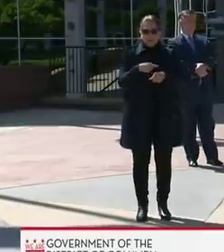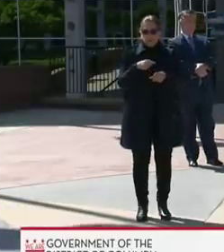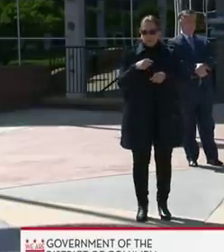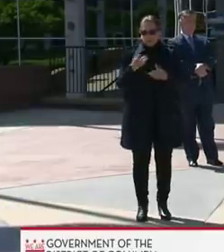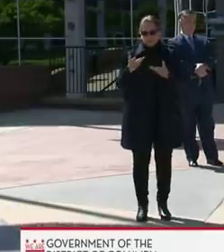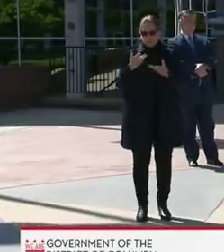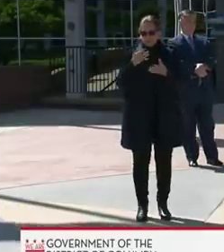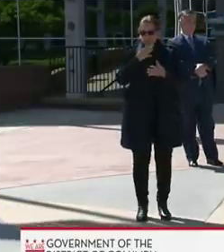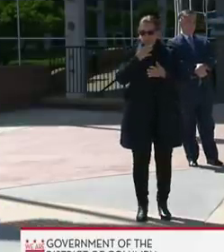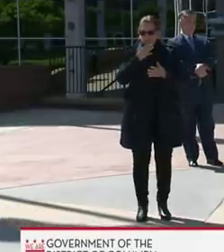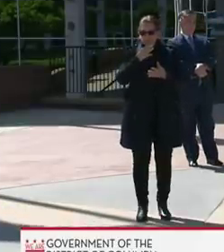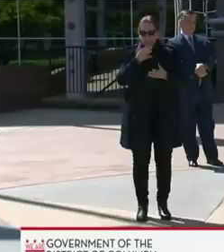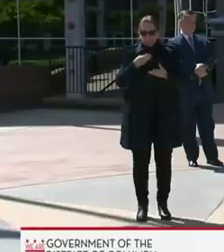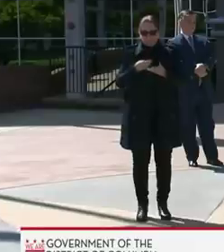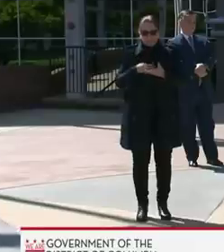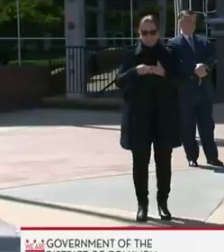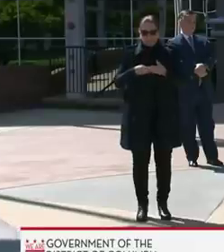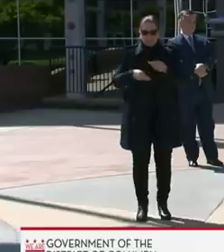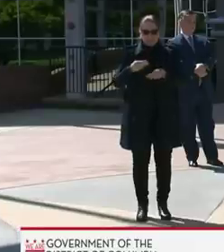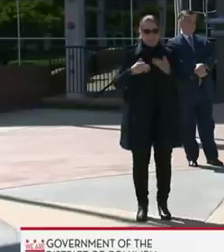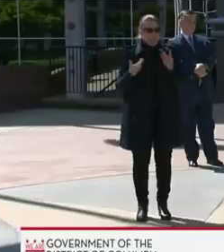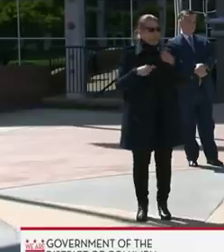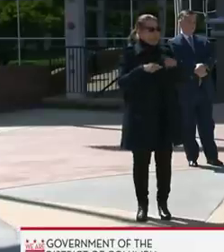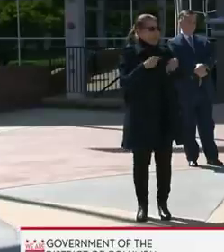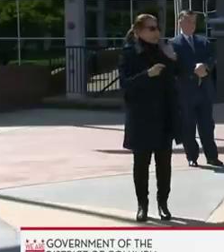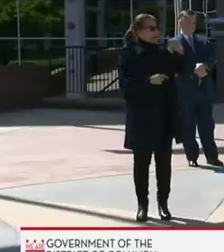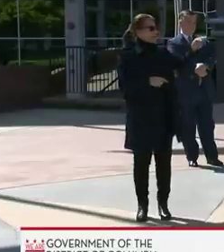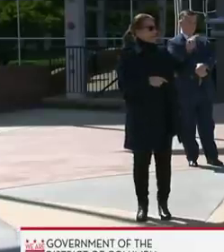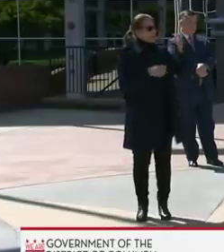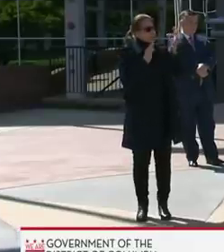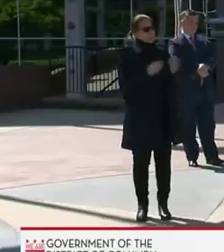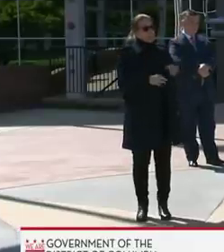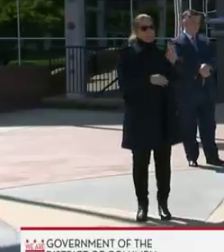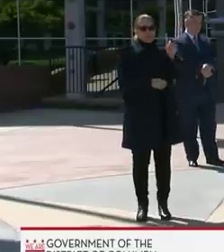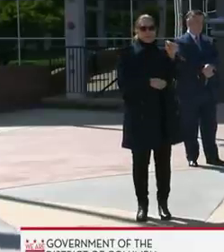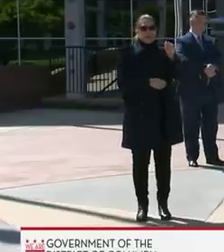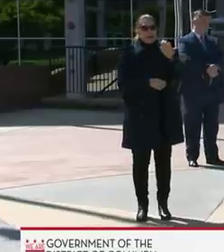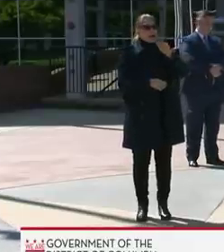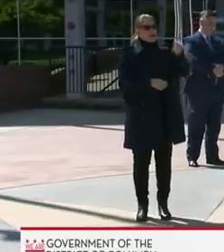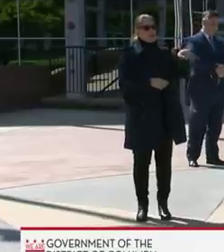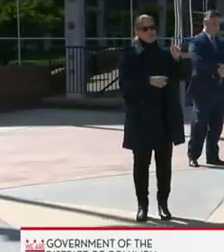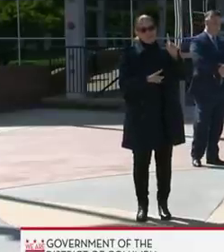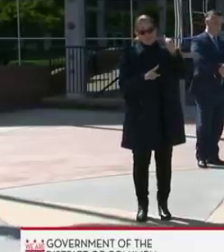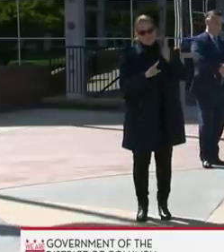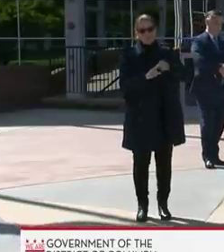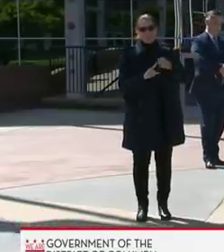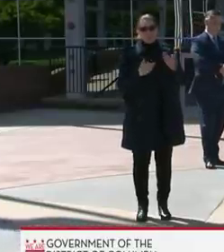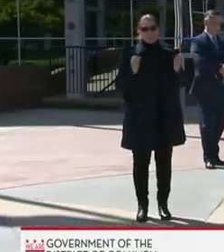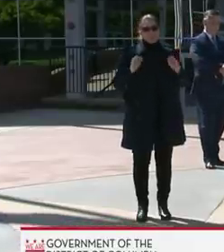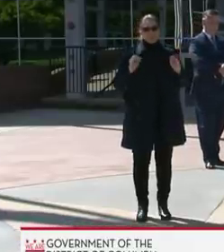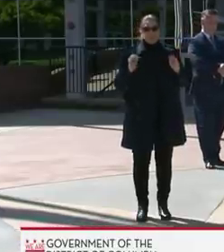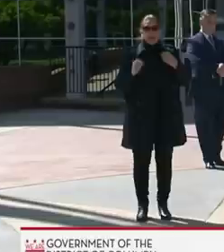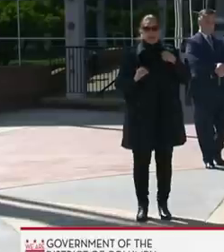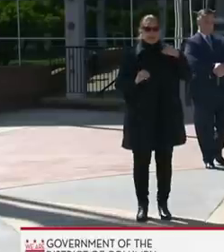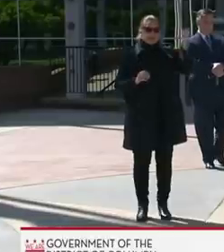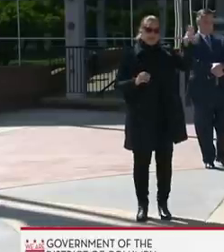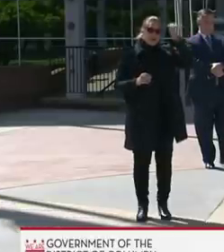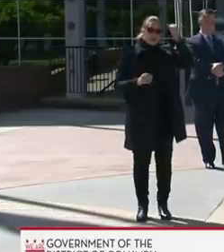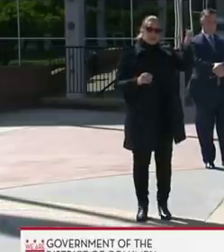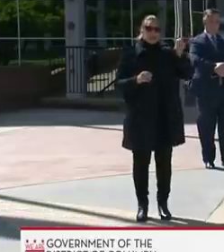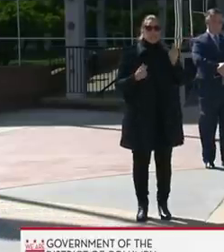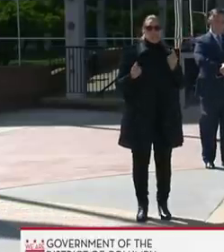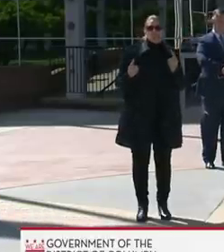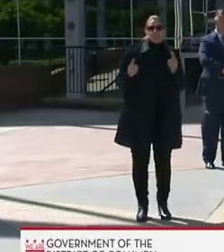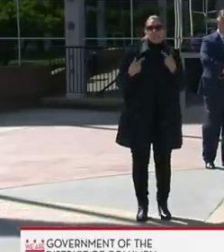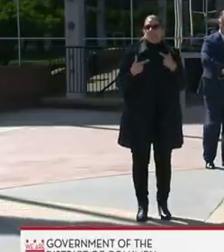So I'm not giving you a definite answer on timeline because I can't. And I'm not giving you a definite idea on where we're going because I can't. Just